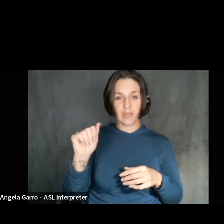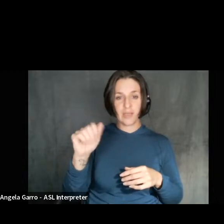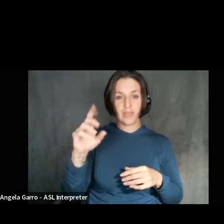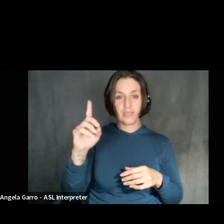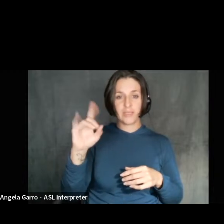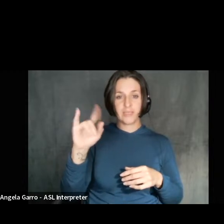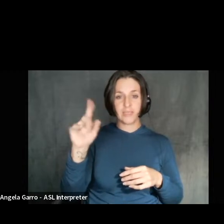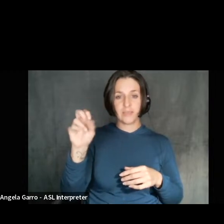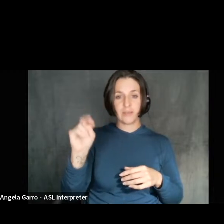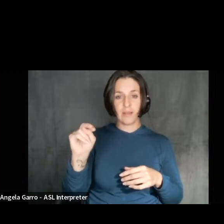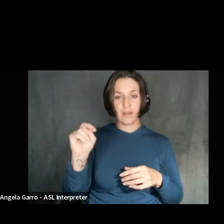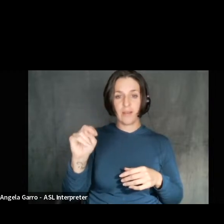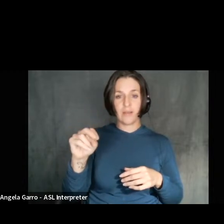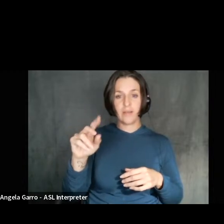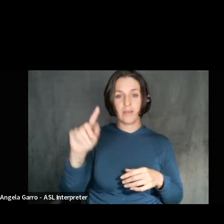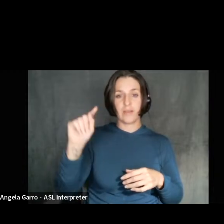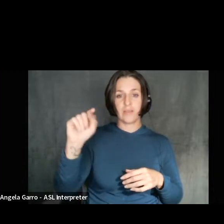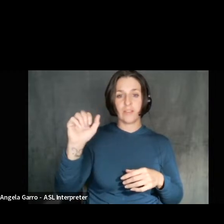Tara Donahoe,